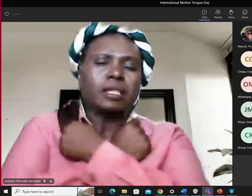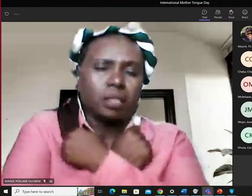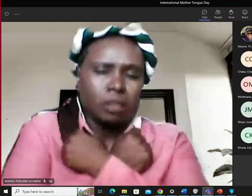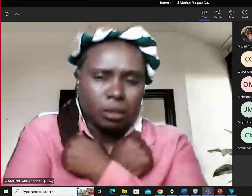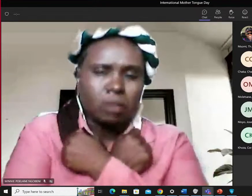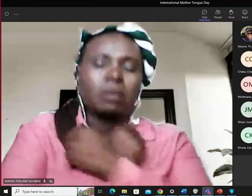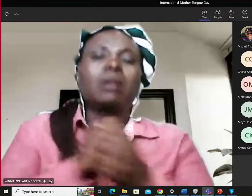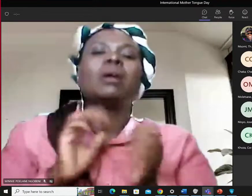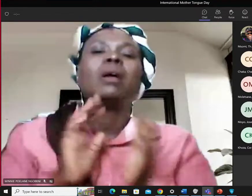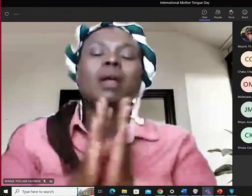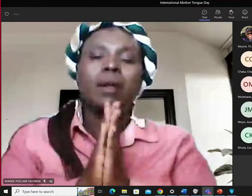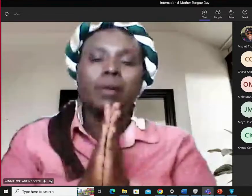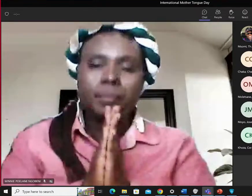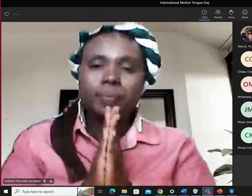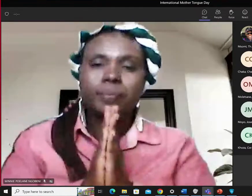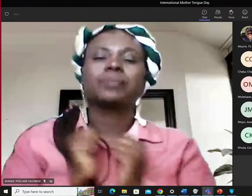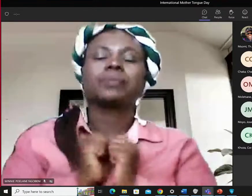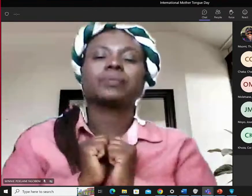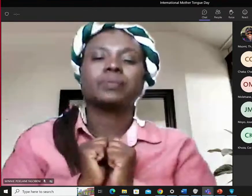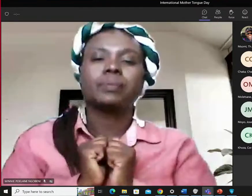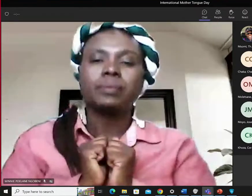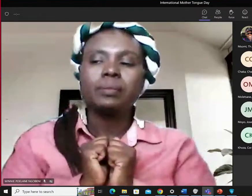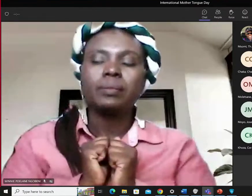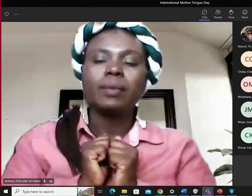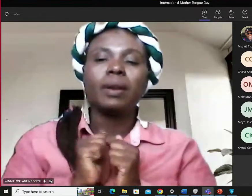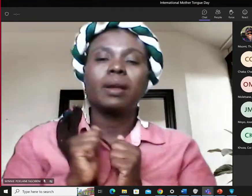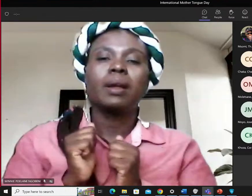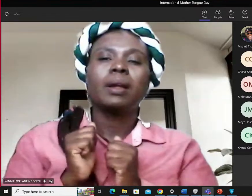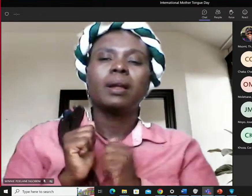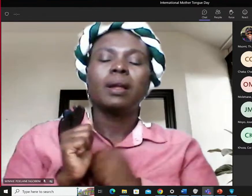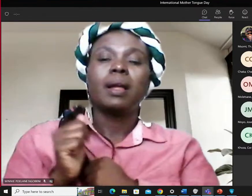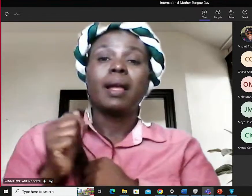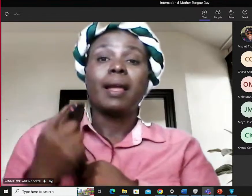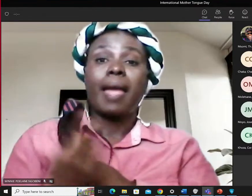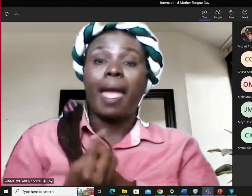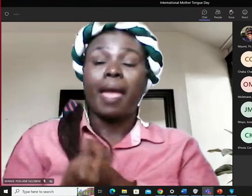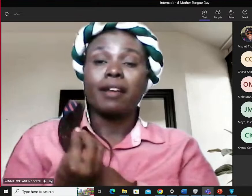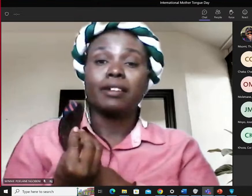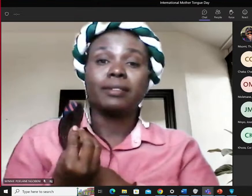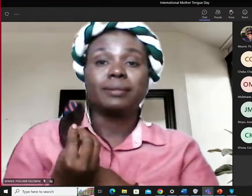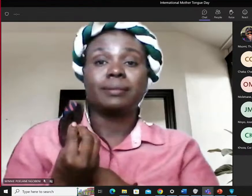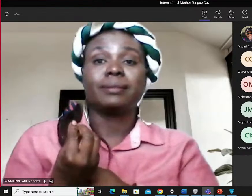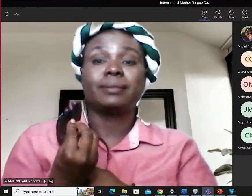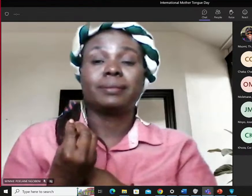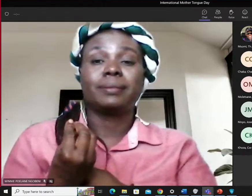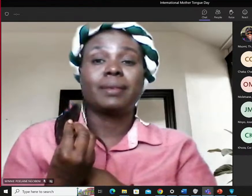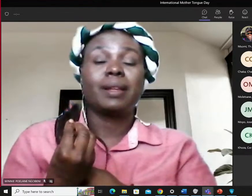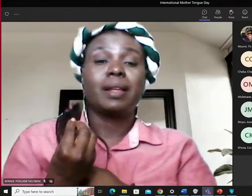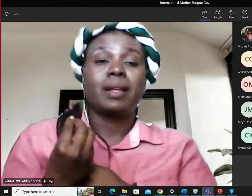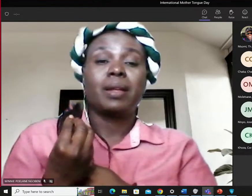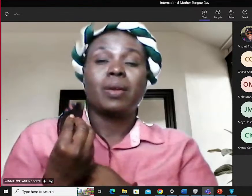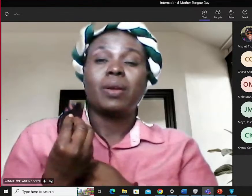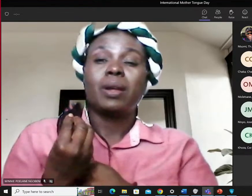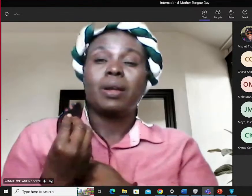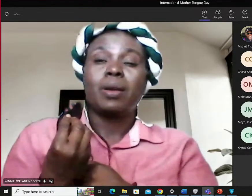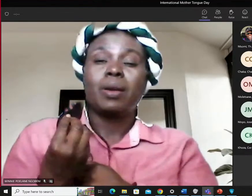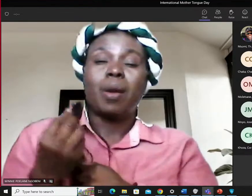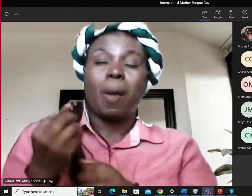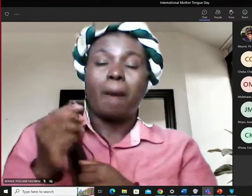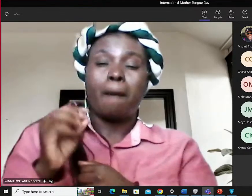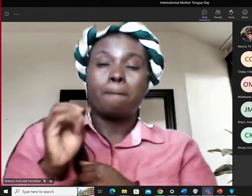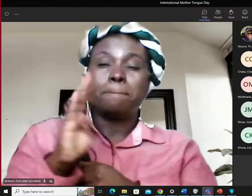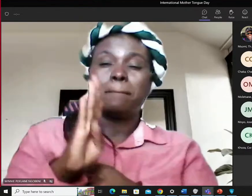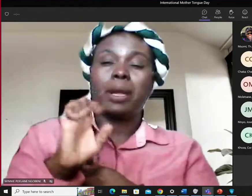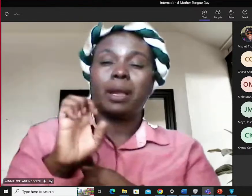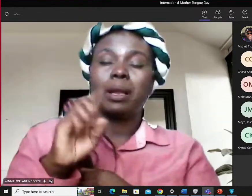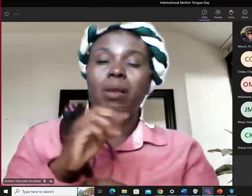the deaf use only use natural sign language, the deaf don't belong to you. They belong to the